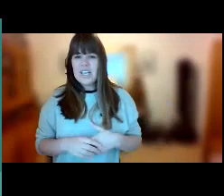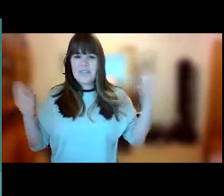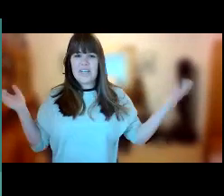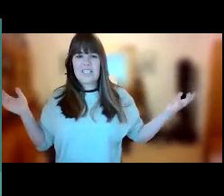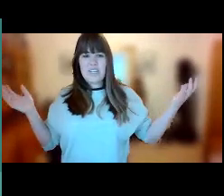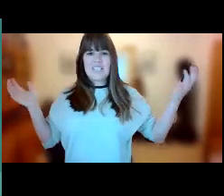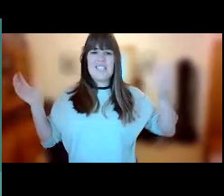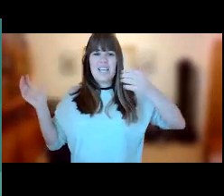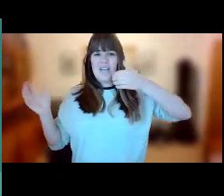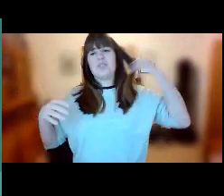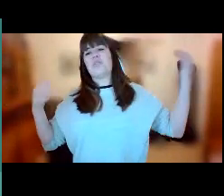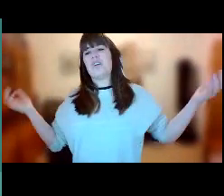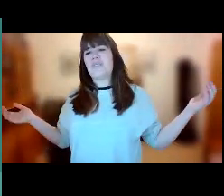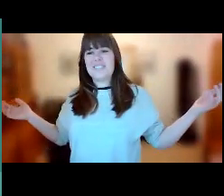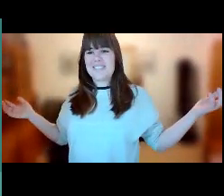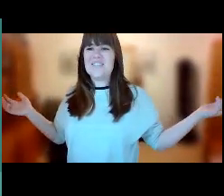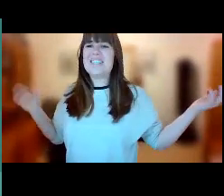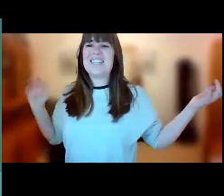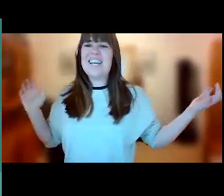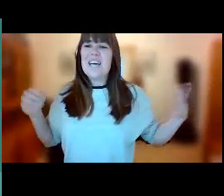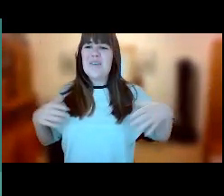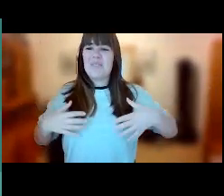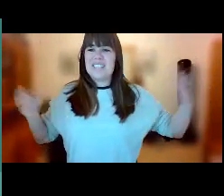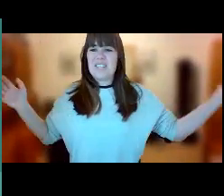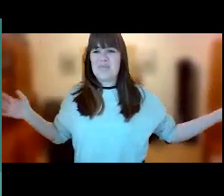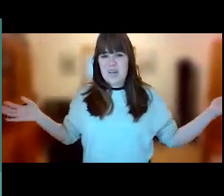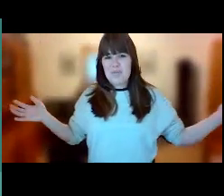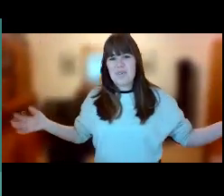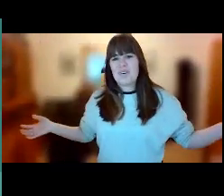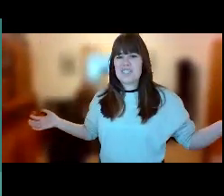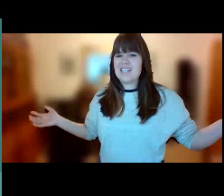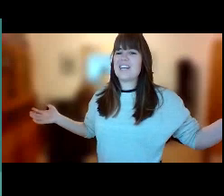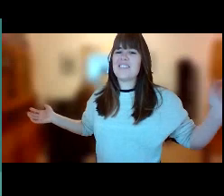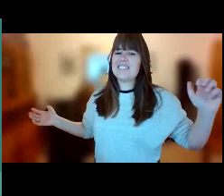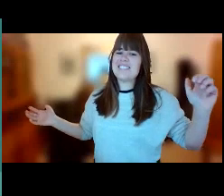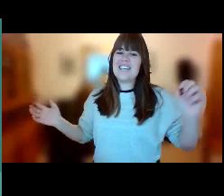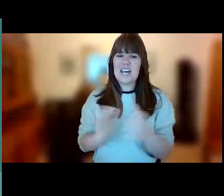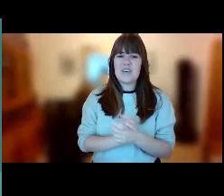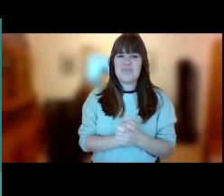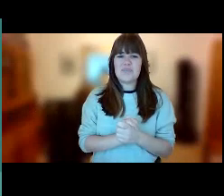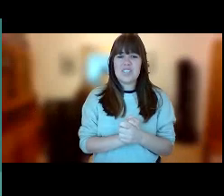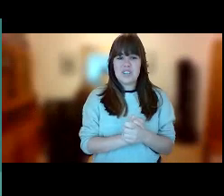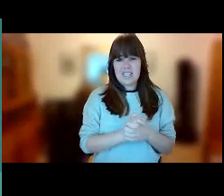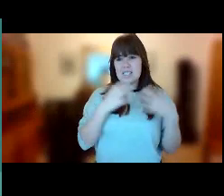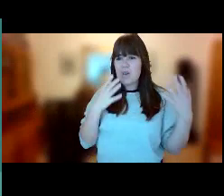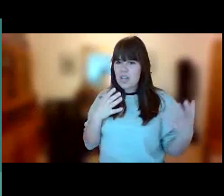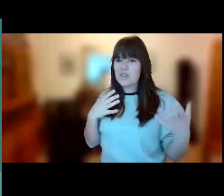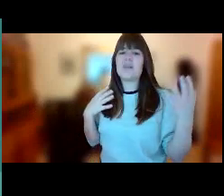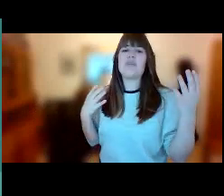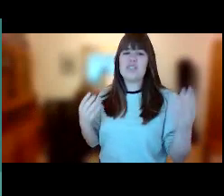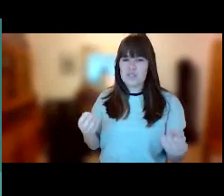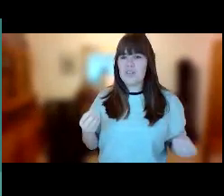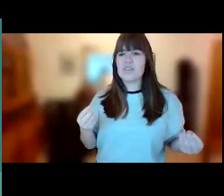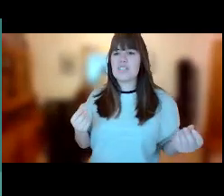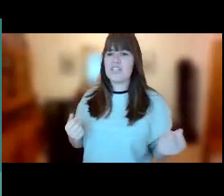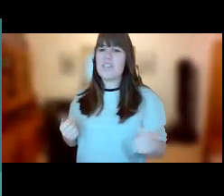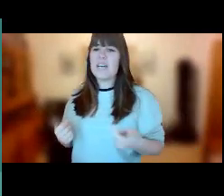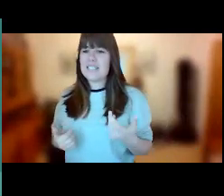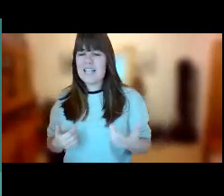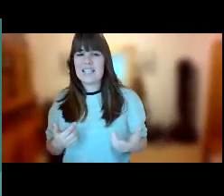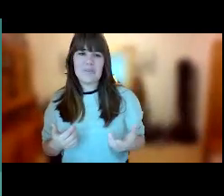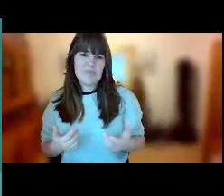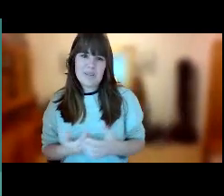language. So really trying to, and I'm sure a lot of you do this already, but really trying to be open with our body language, trying to smile, maybe nod along